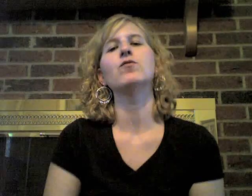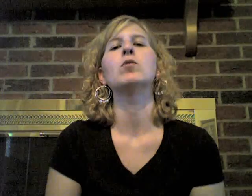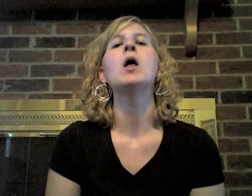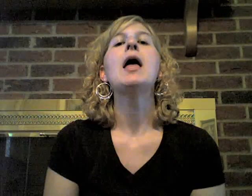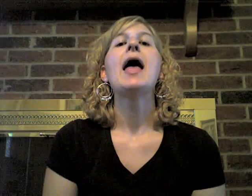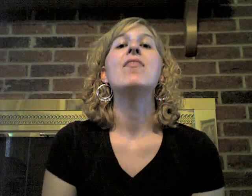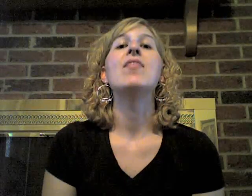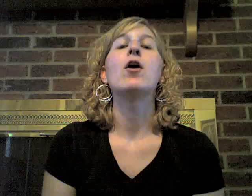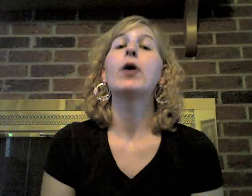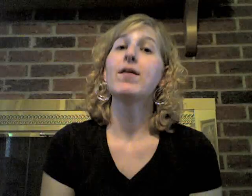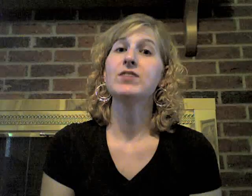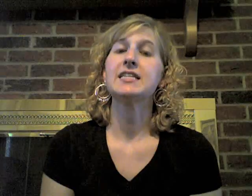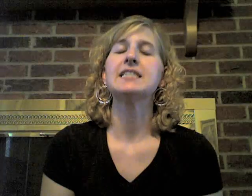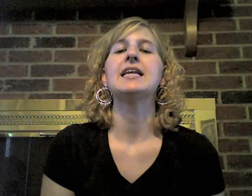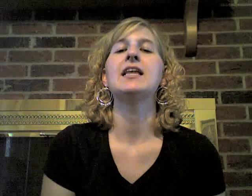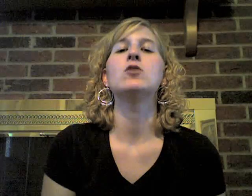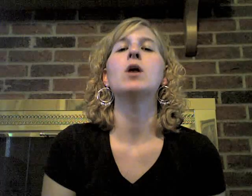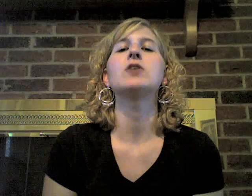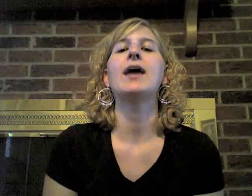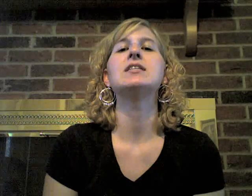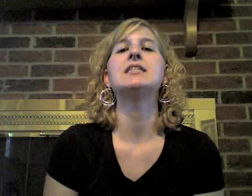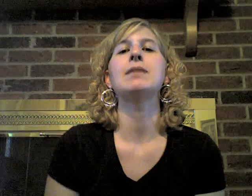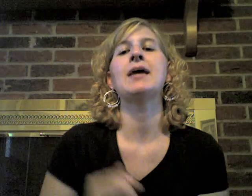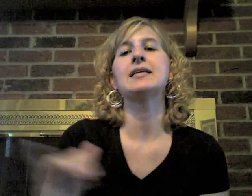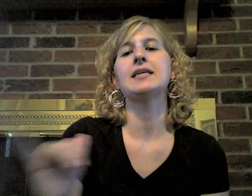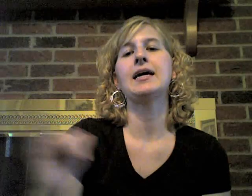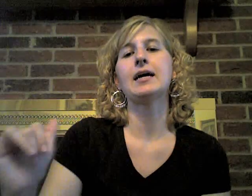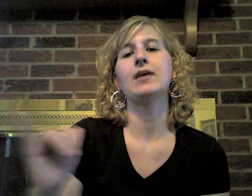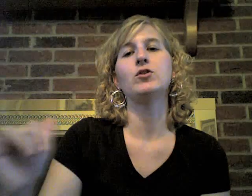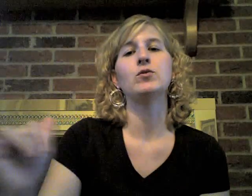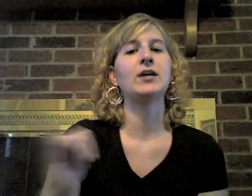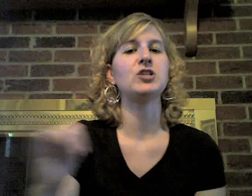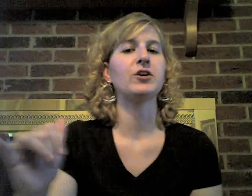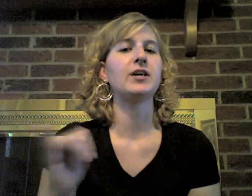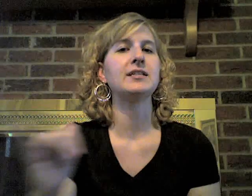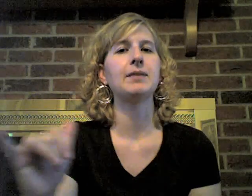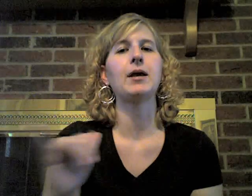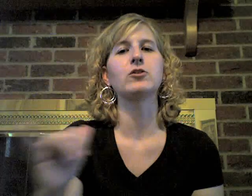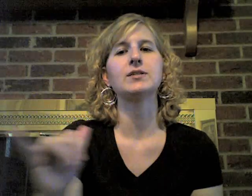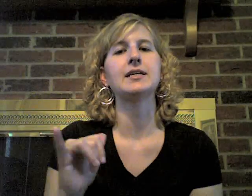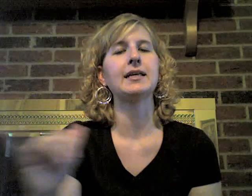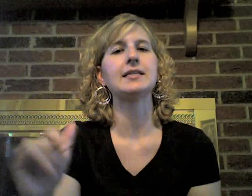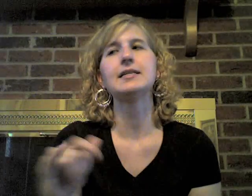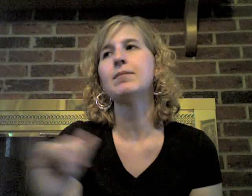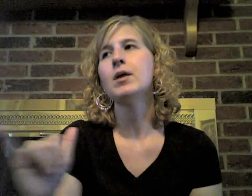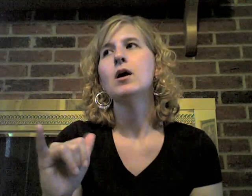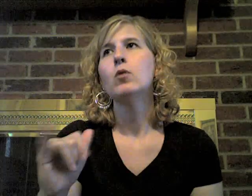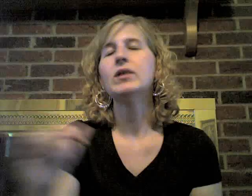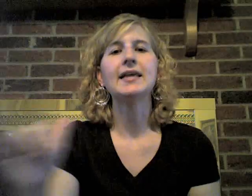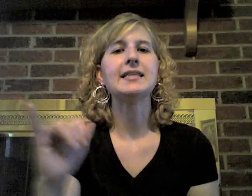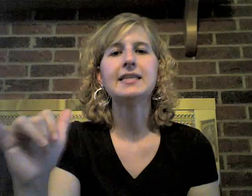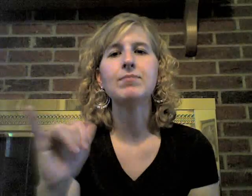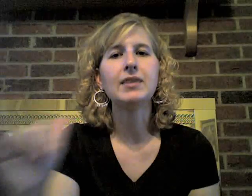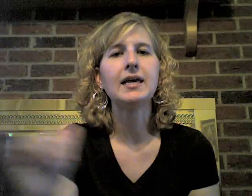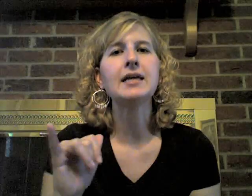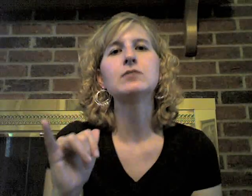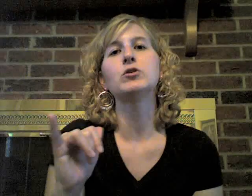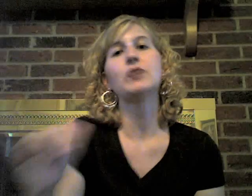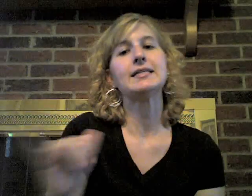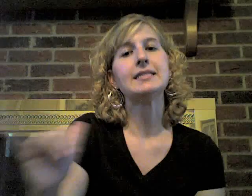formal, and or emphasis. And then you also have the same as, like if you and I share a same characteristic, like the same, we like the same things, we're dressed the